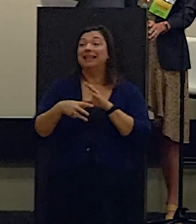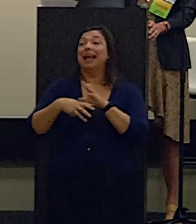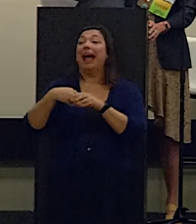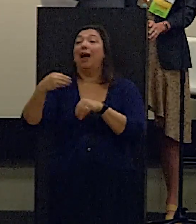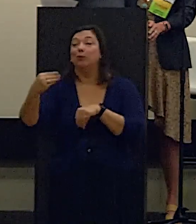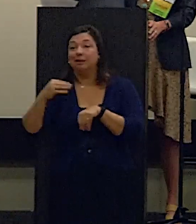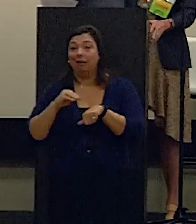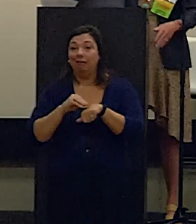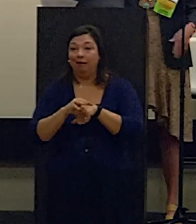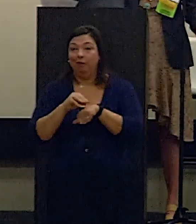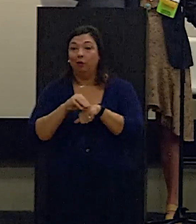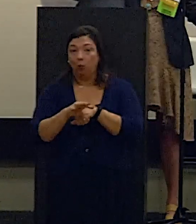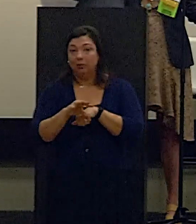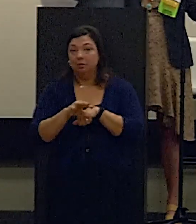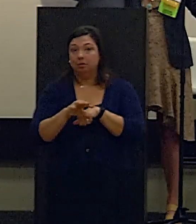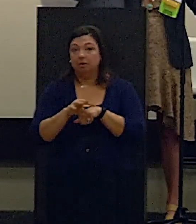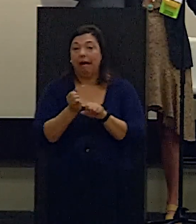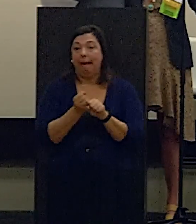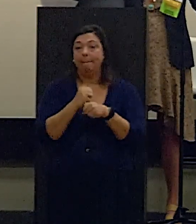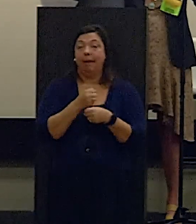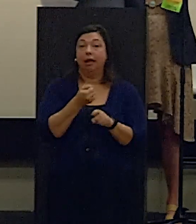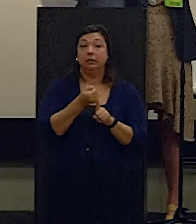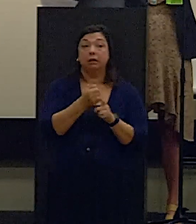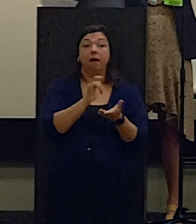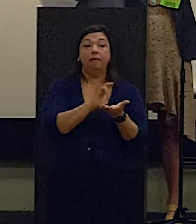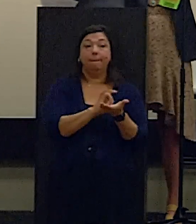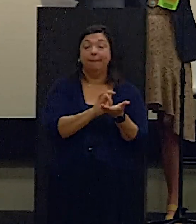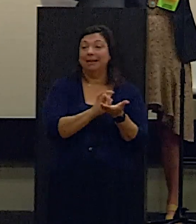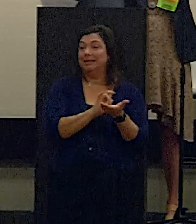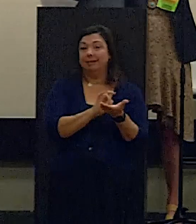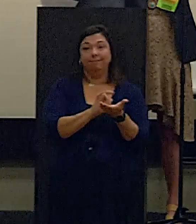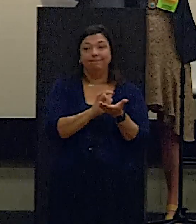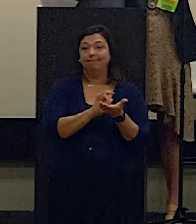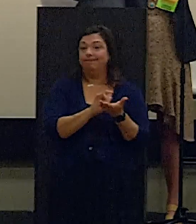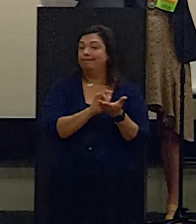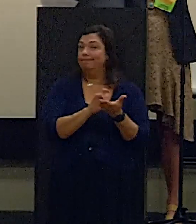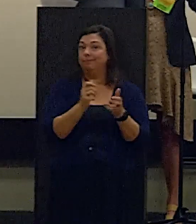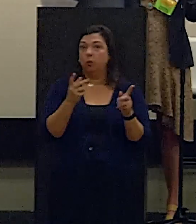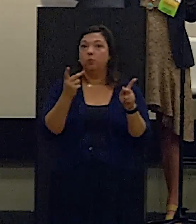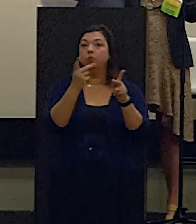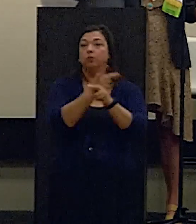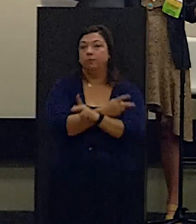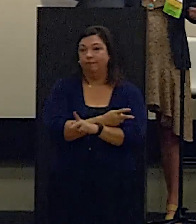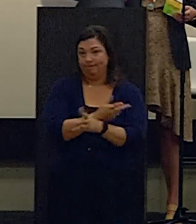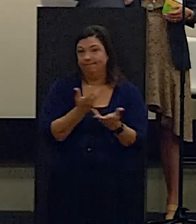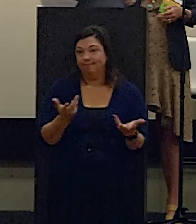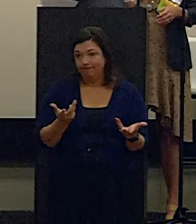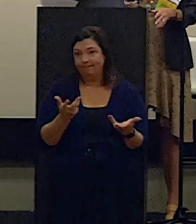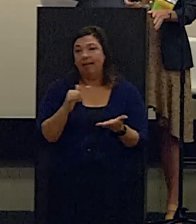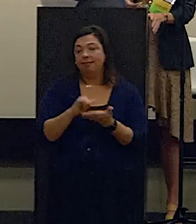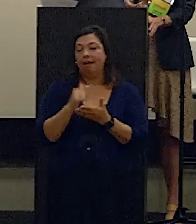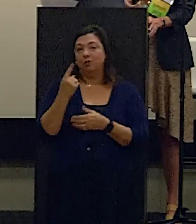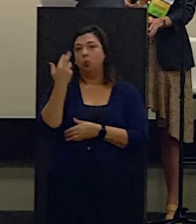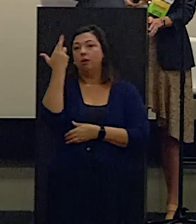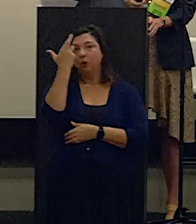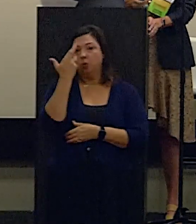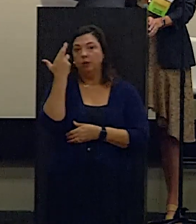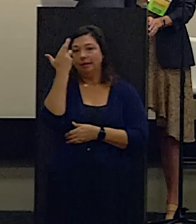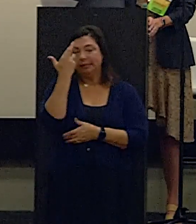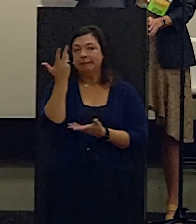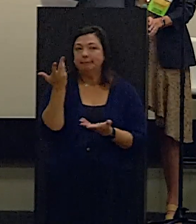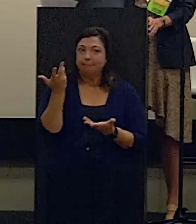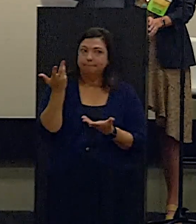outside influences have made self-medicating just erupt. And so that's one of the reasons that